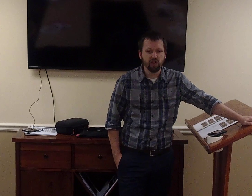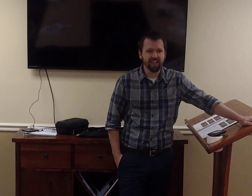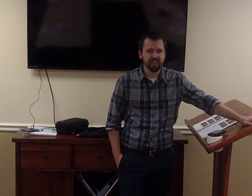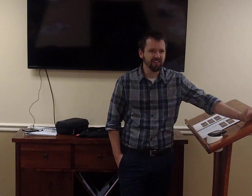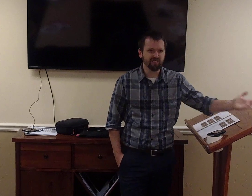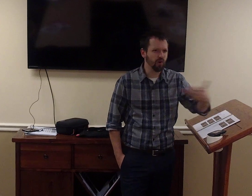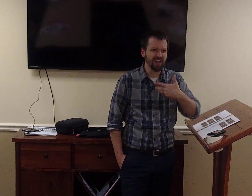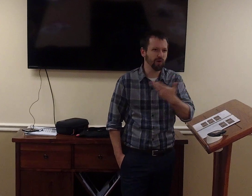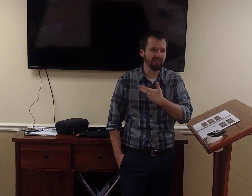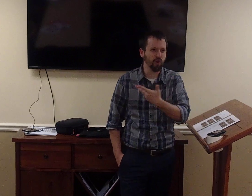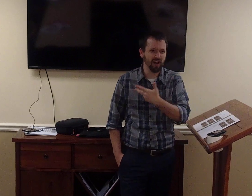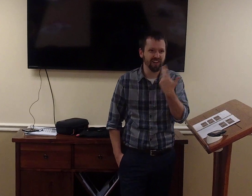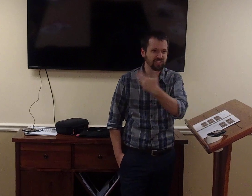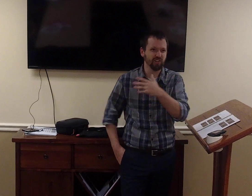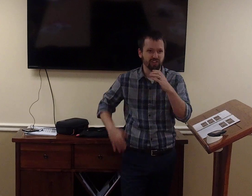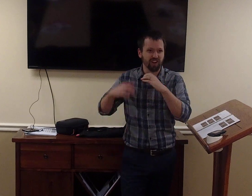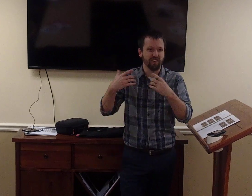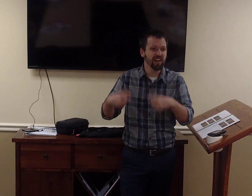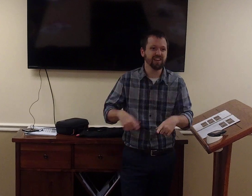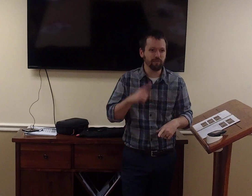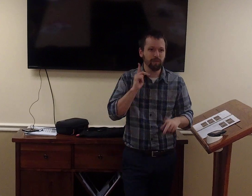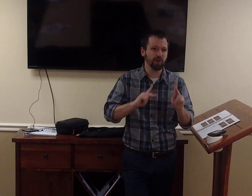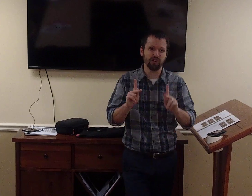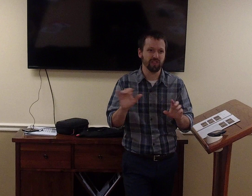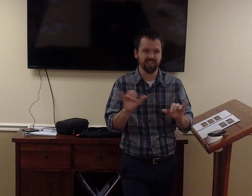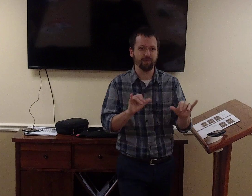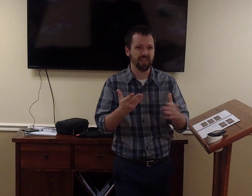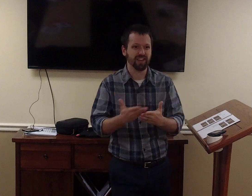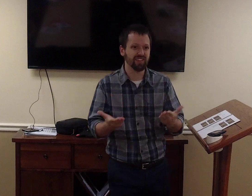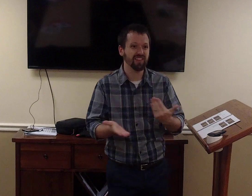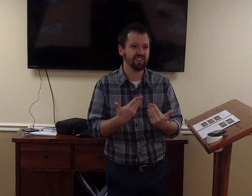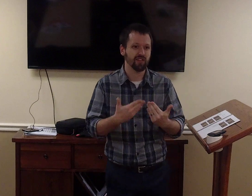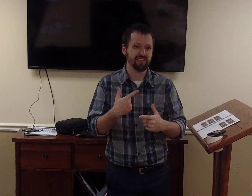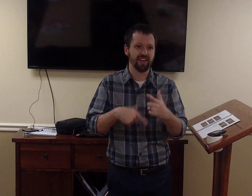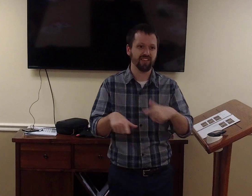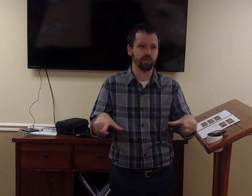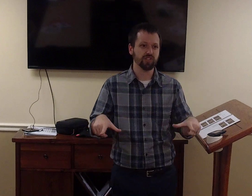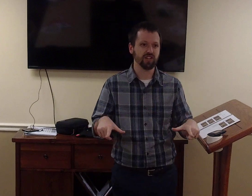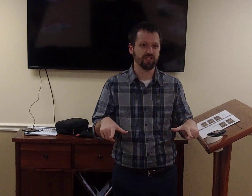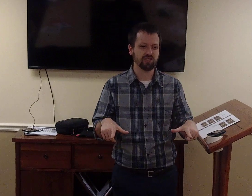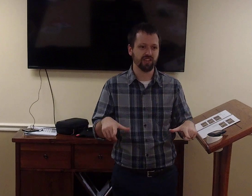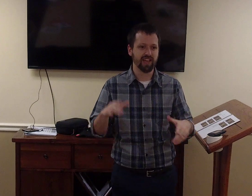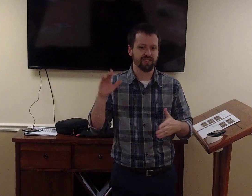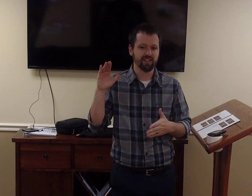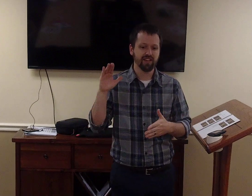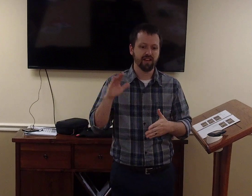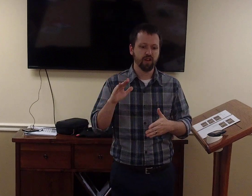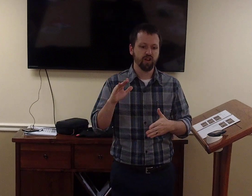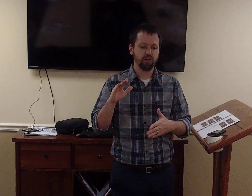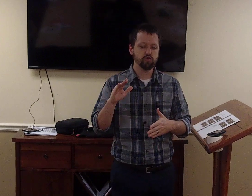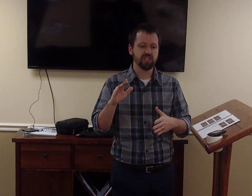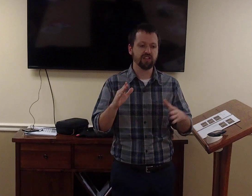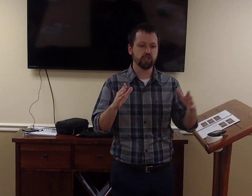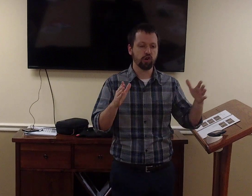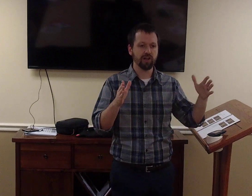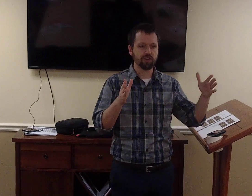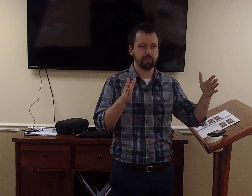like that. You have no idea what's going on. You just know there's deaf people can do the same thing. It's easier in sign language because there's less. You say so much about